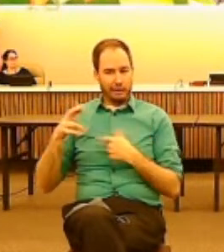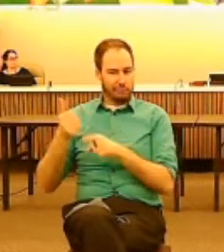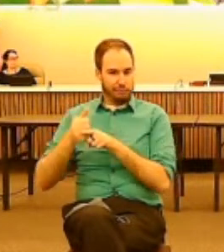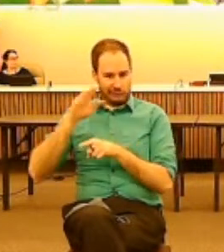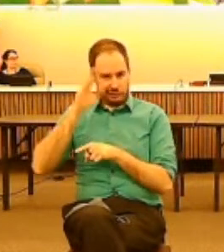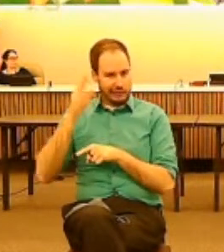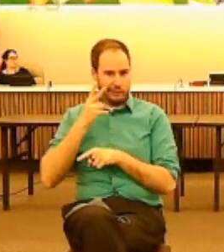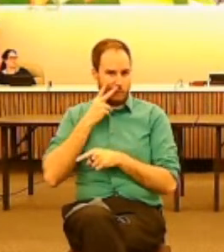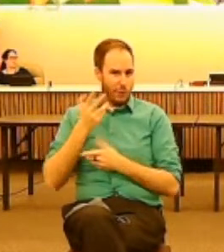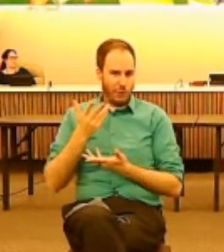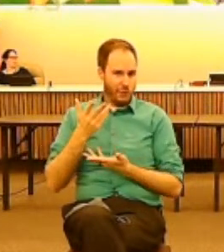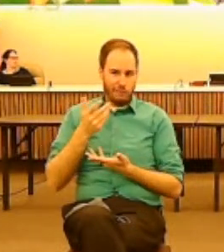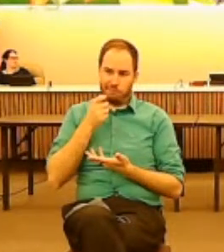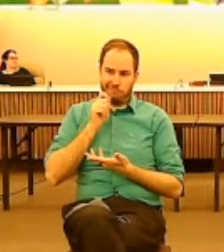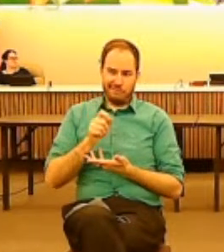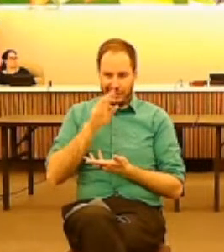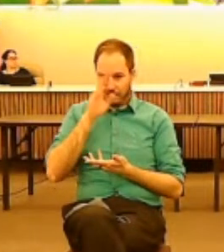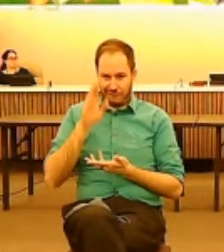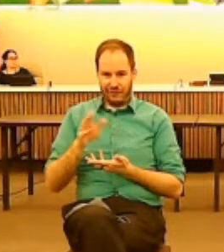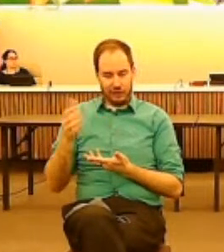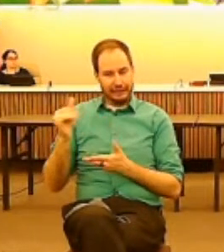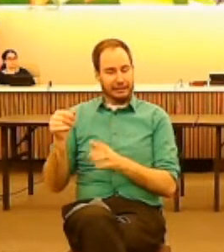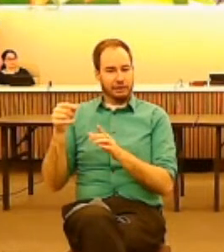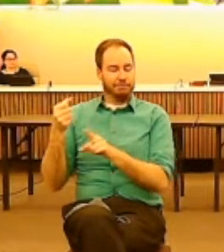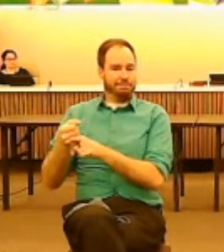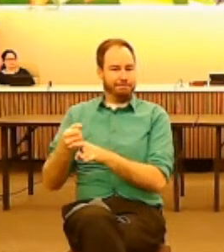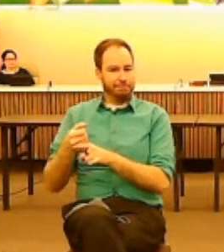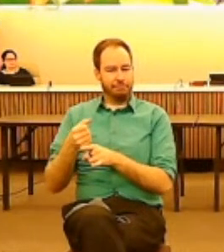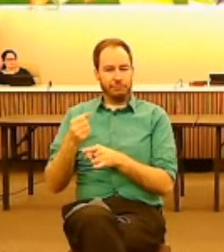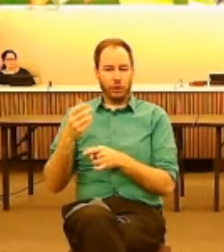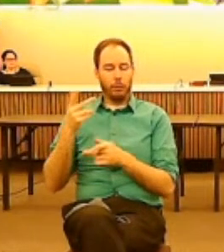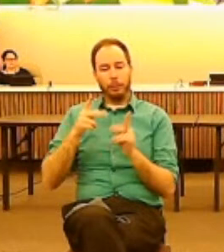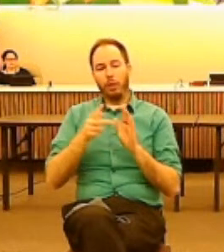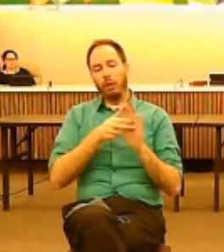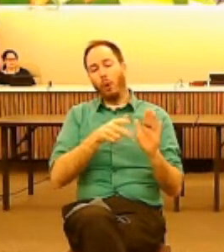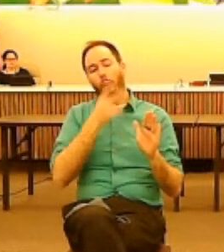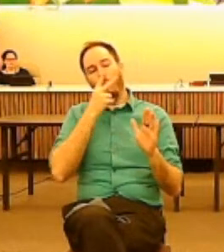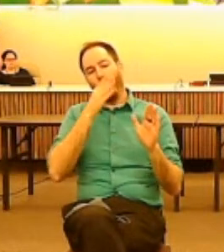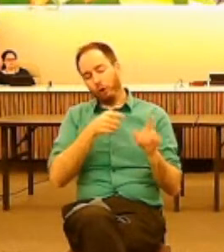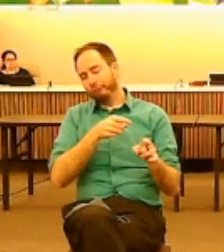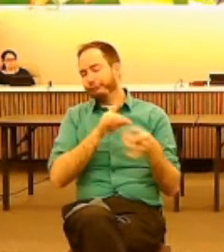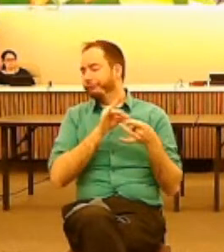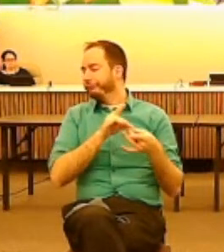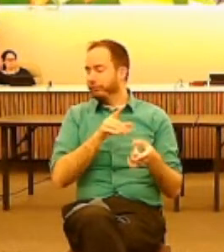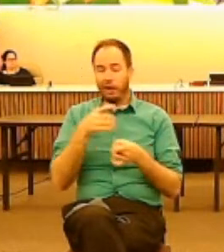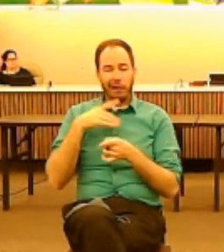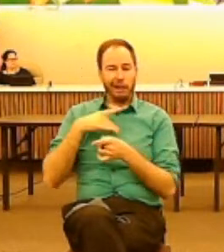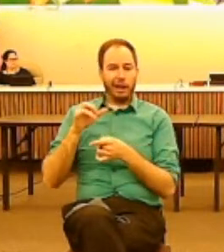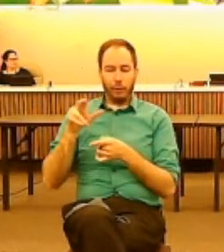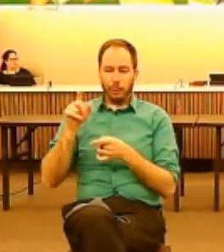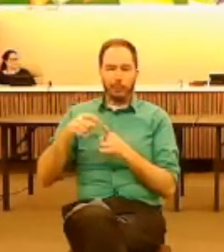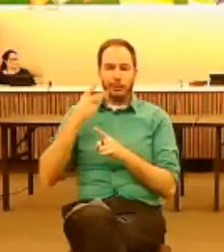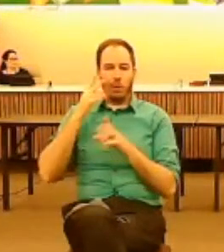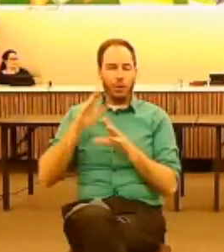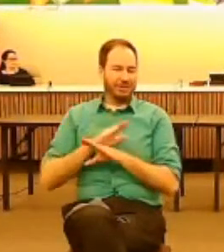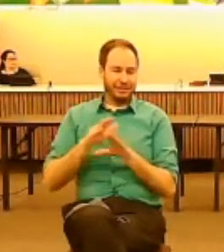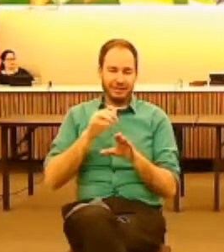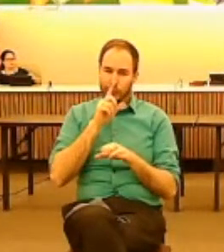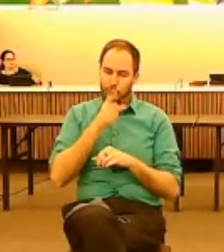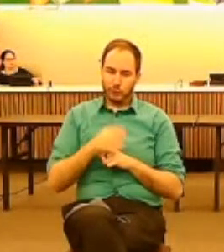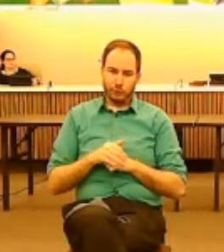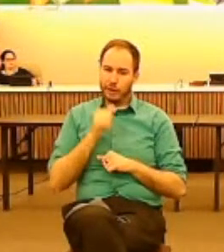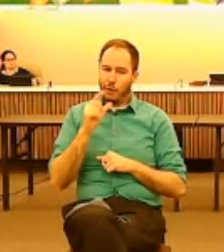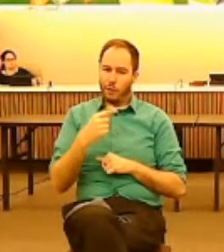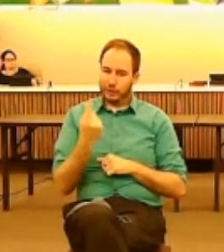never smoked a day in his life. So there's a big stigma sometimes attached to lung cancer, and it's not